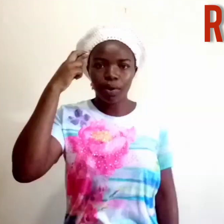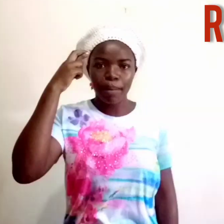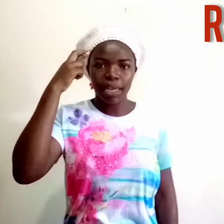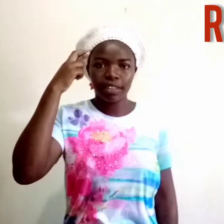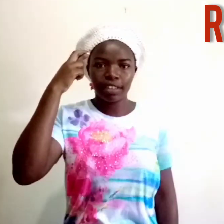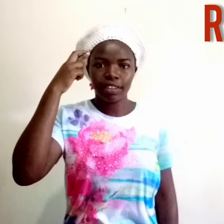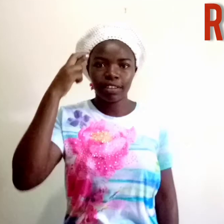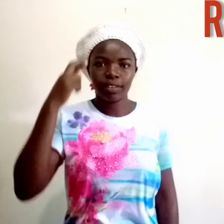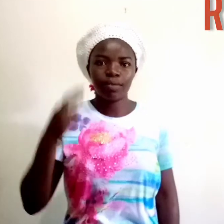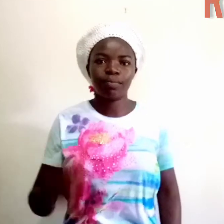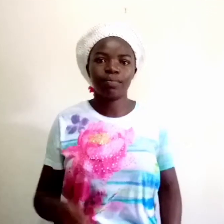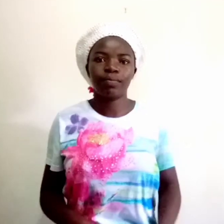Romans.